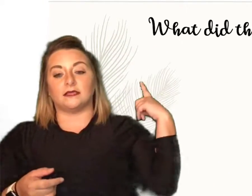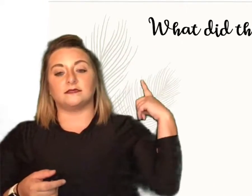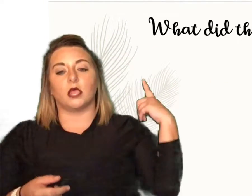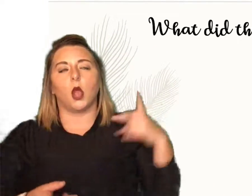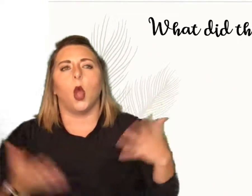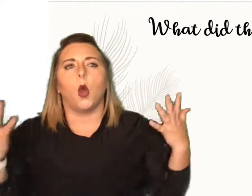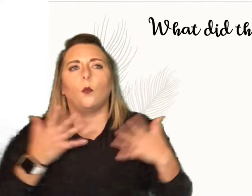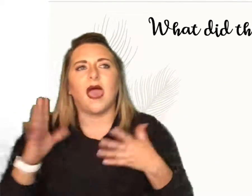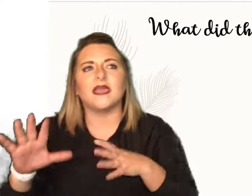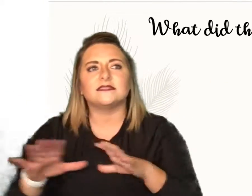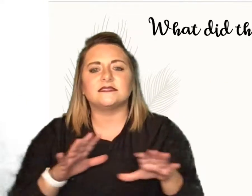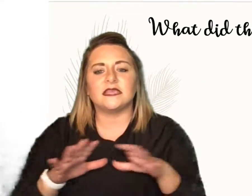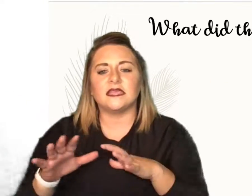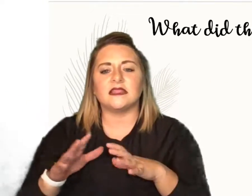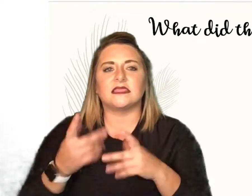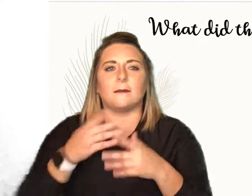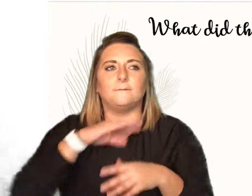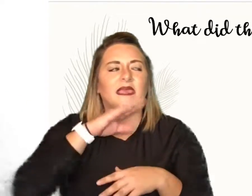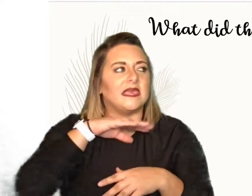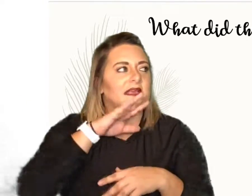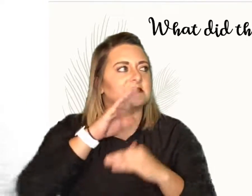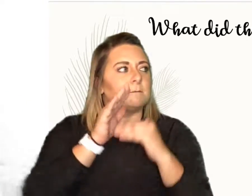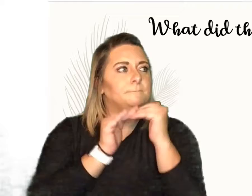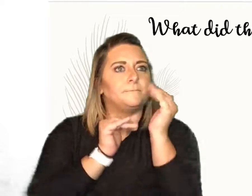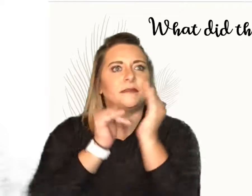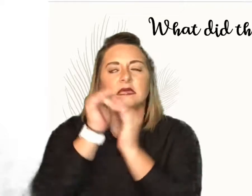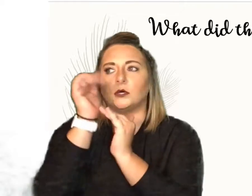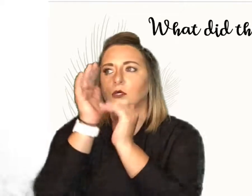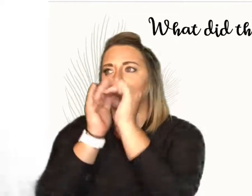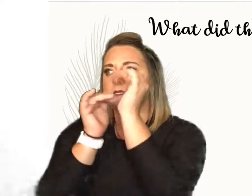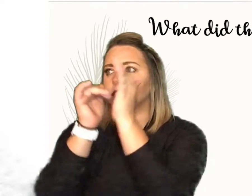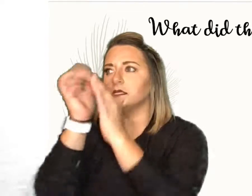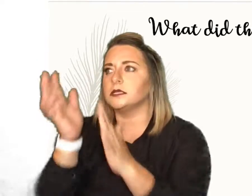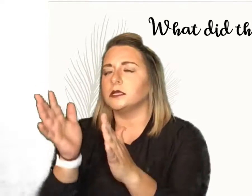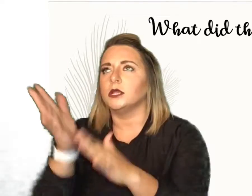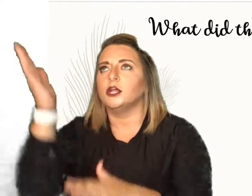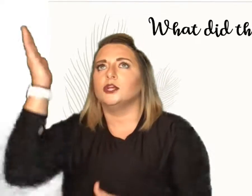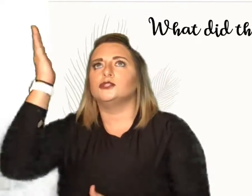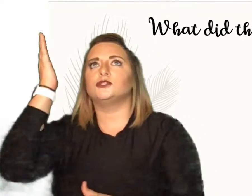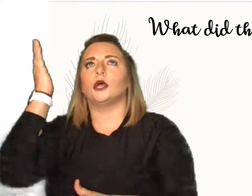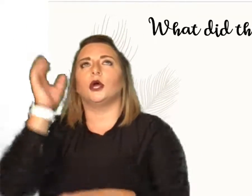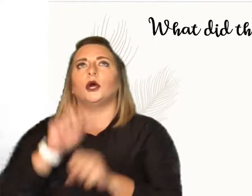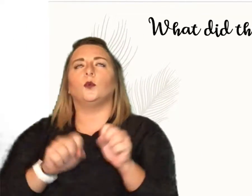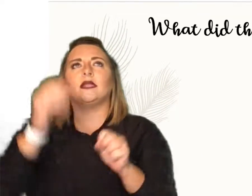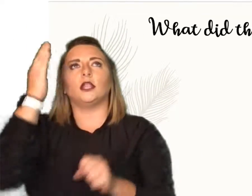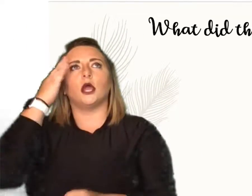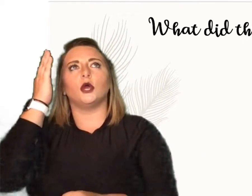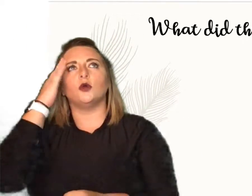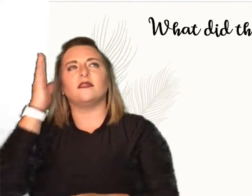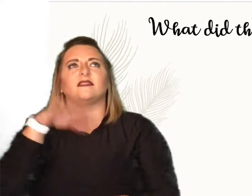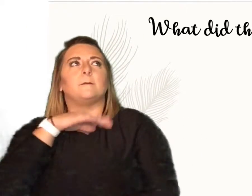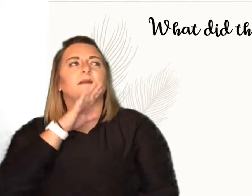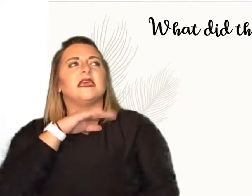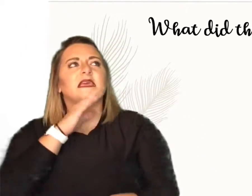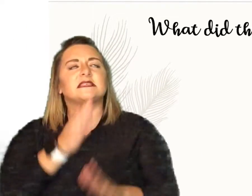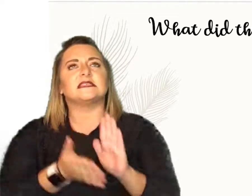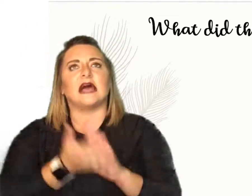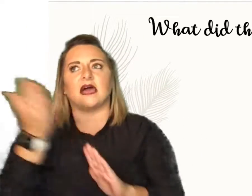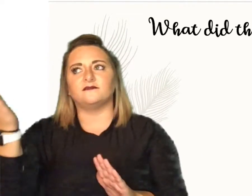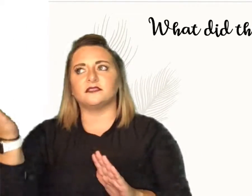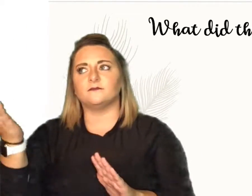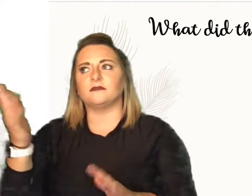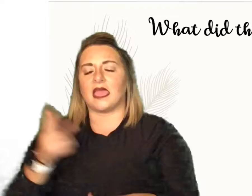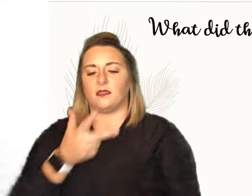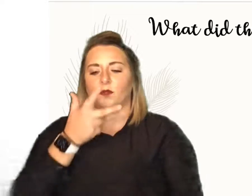now is, what did the pigs build? So we know that the